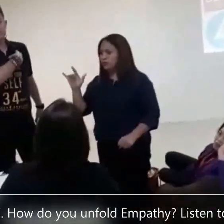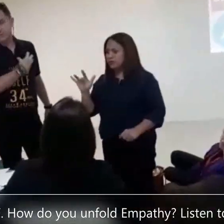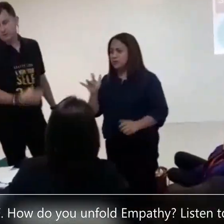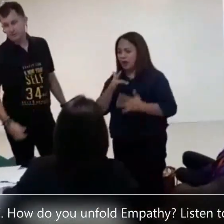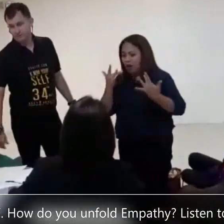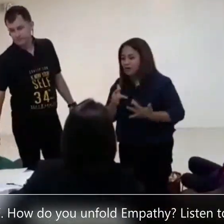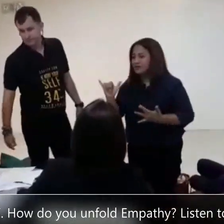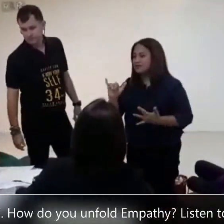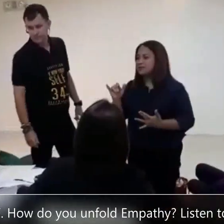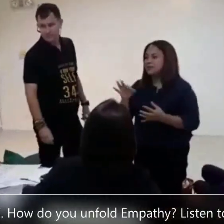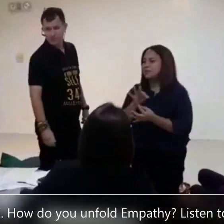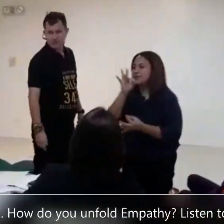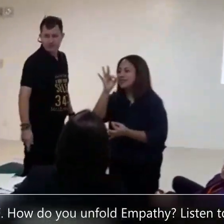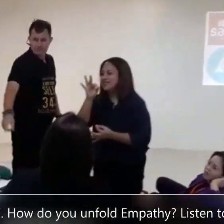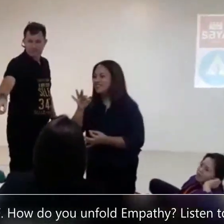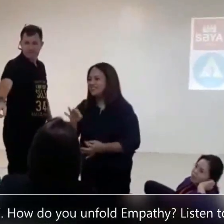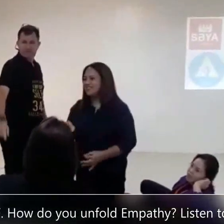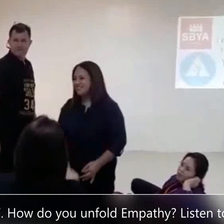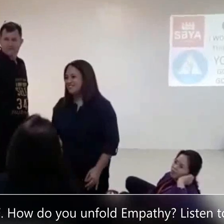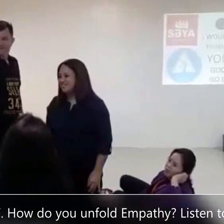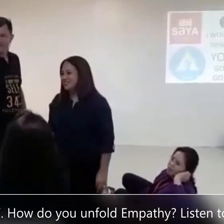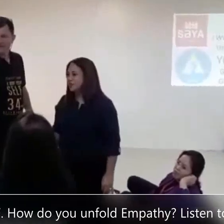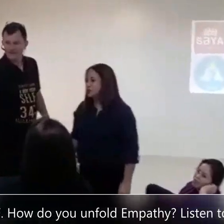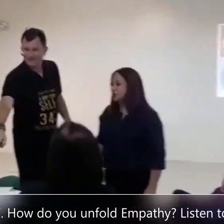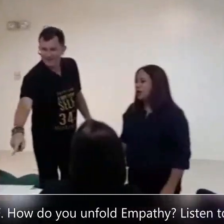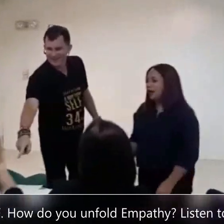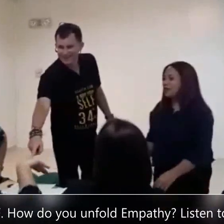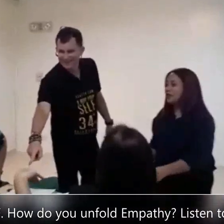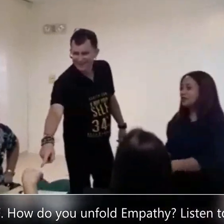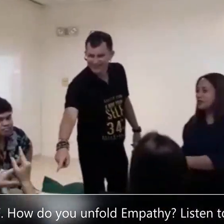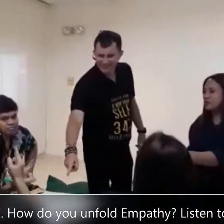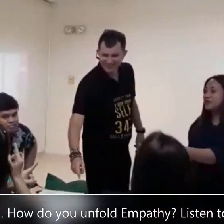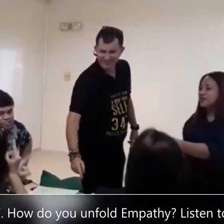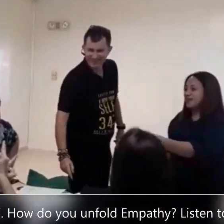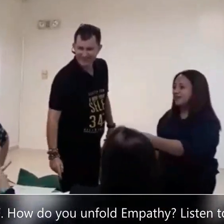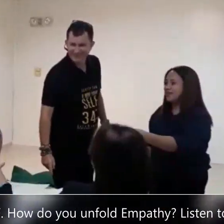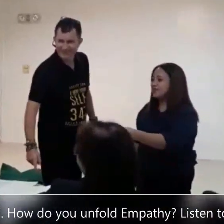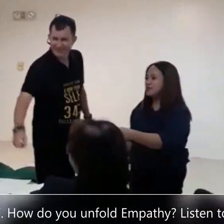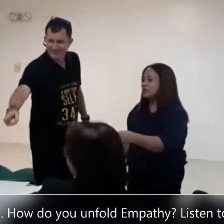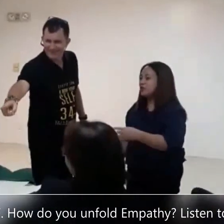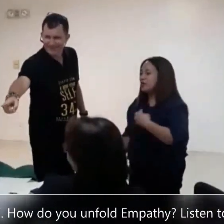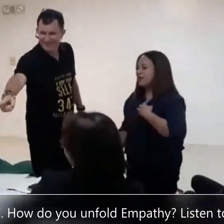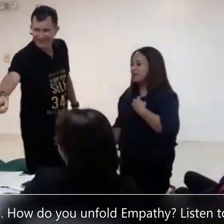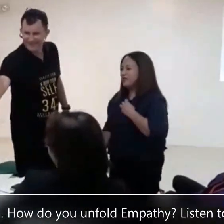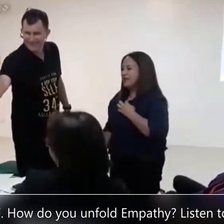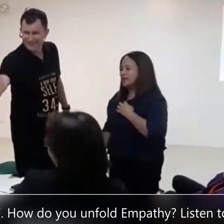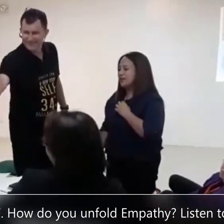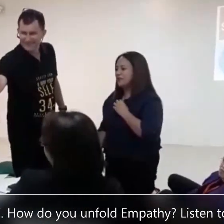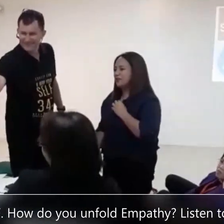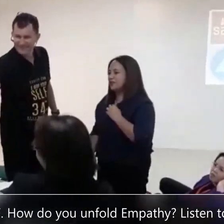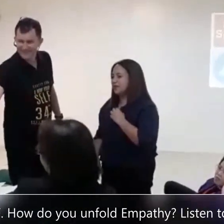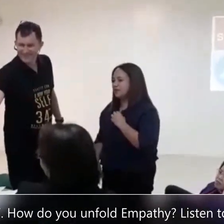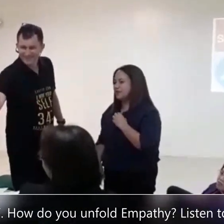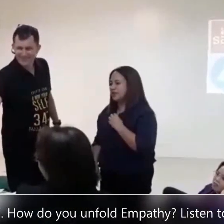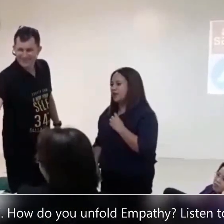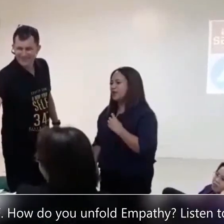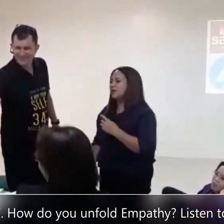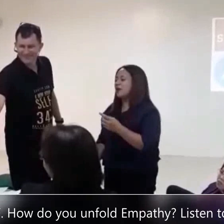is the spirit. Okay? You like it? I think that's true. Yes,